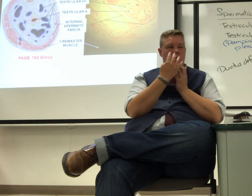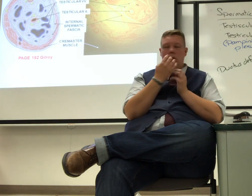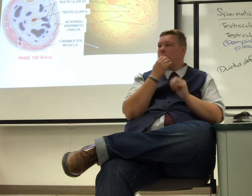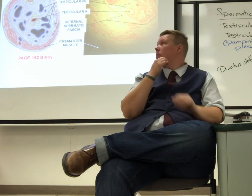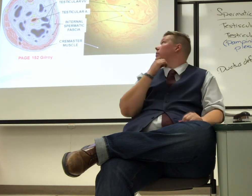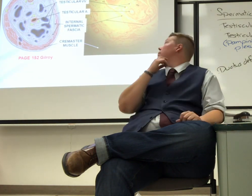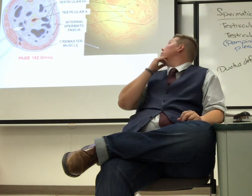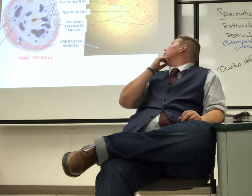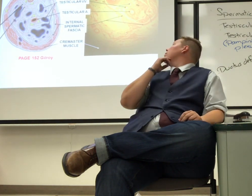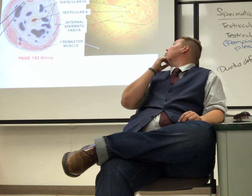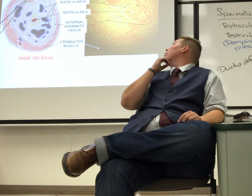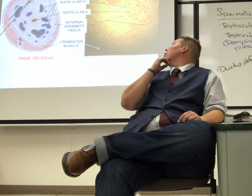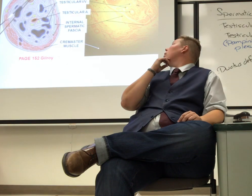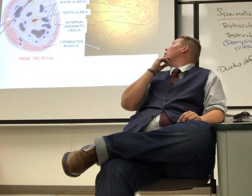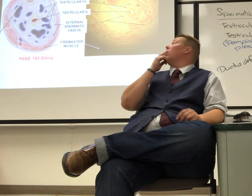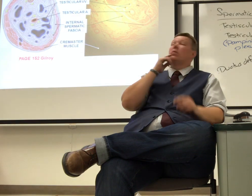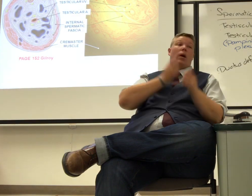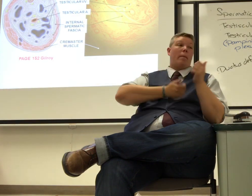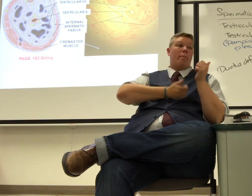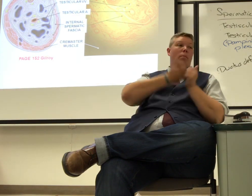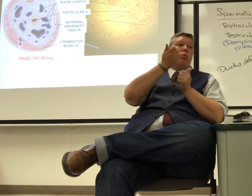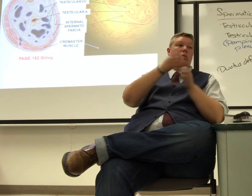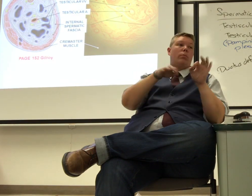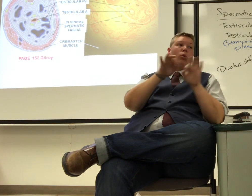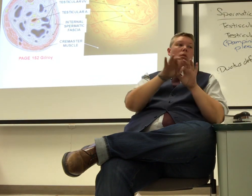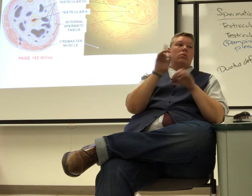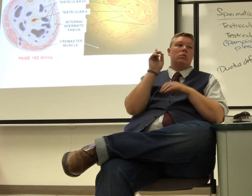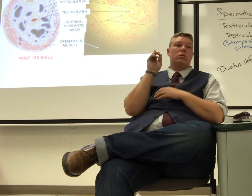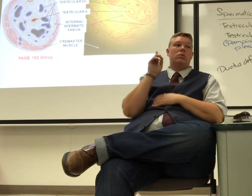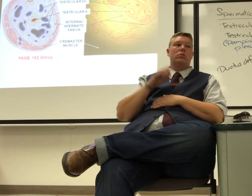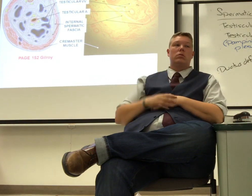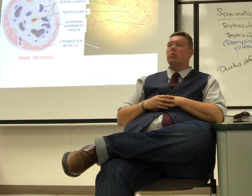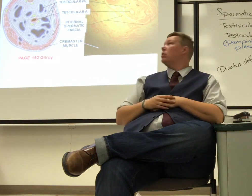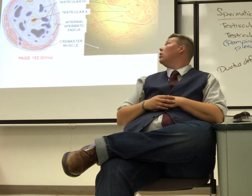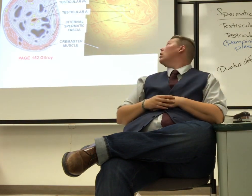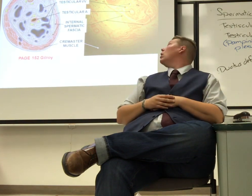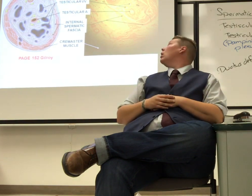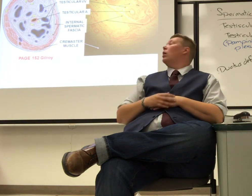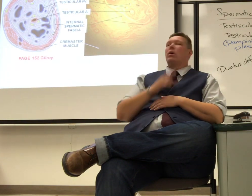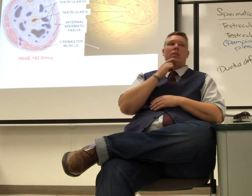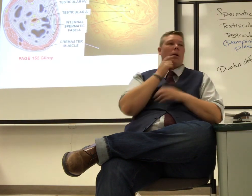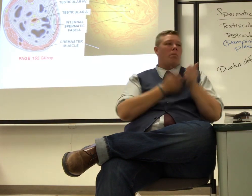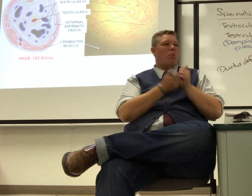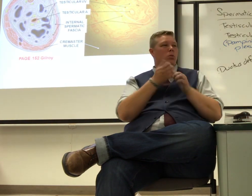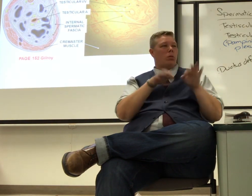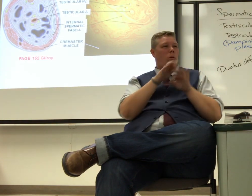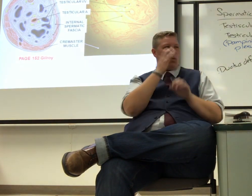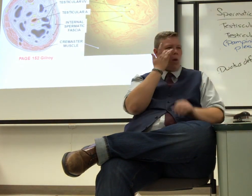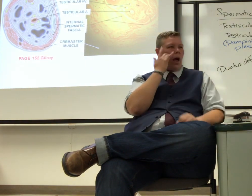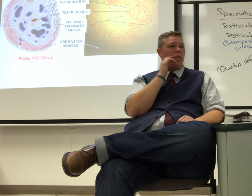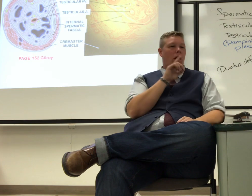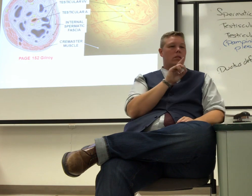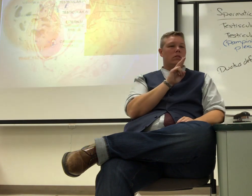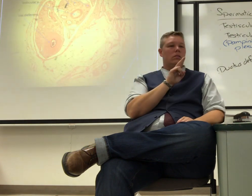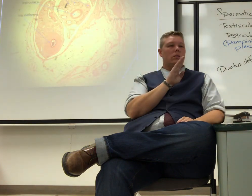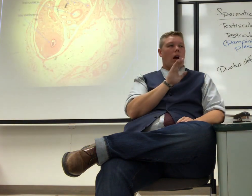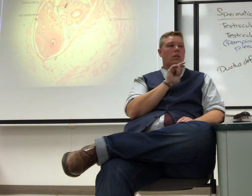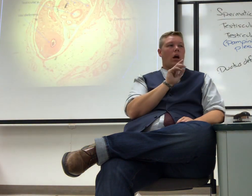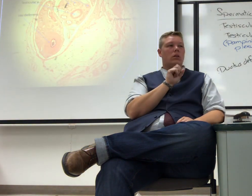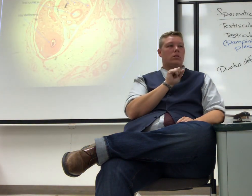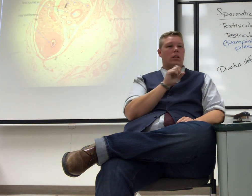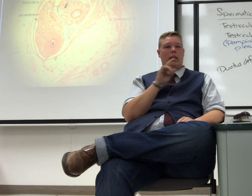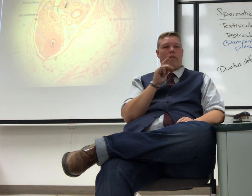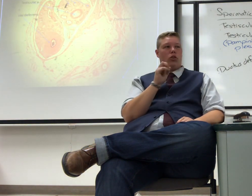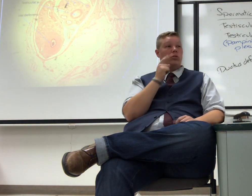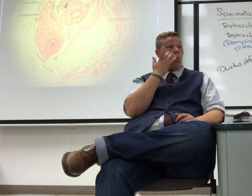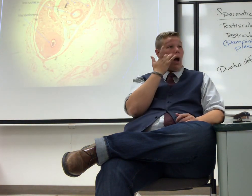important because in repro, the most important thing are the sperm. So ductus deferens, be able to identify that. Here it